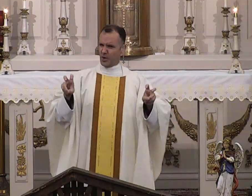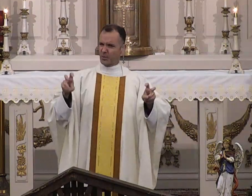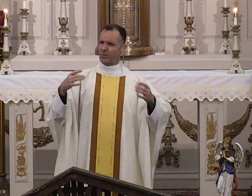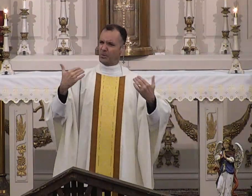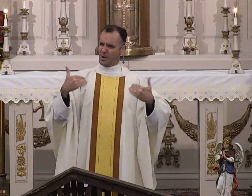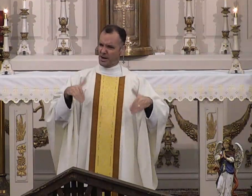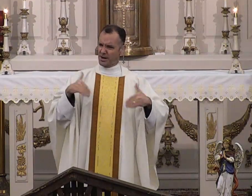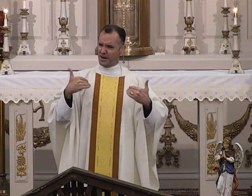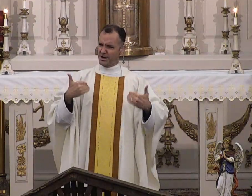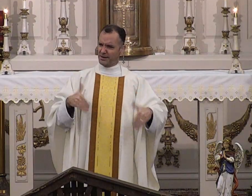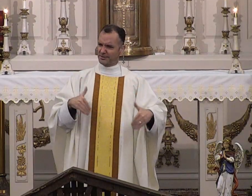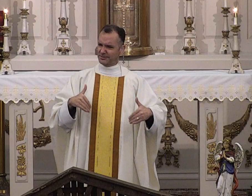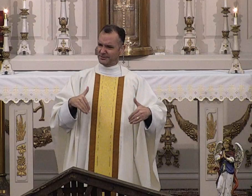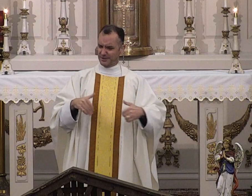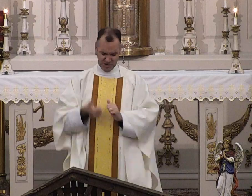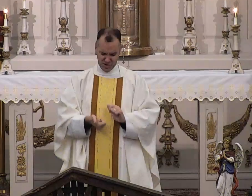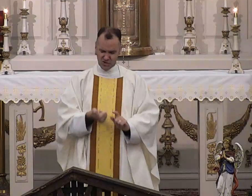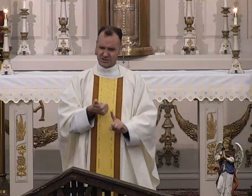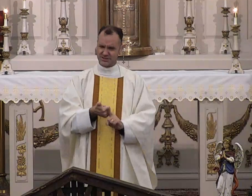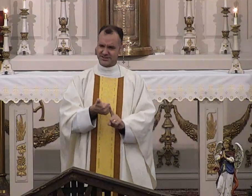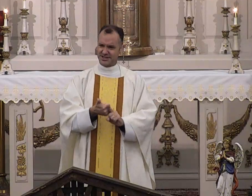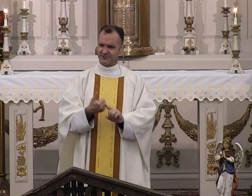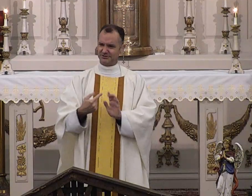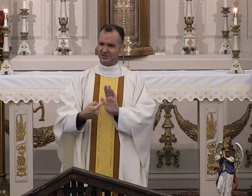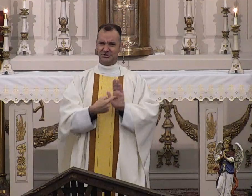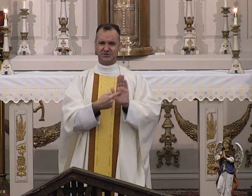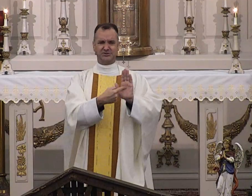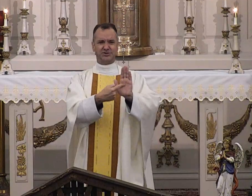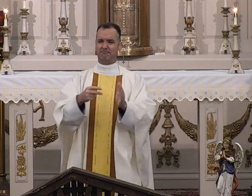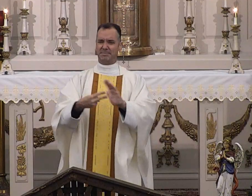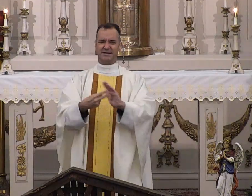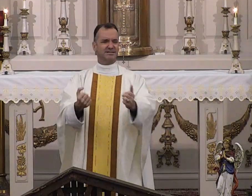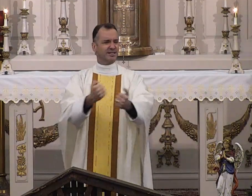It's a beautiful quote. Mary